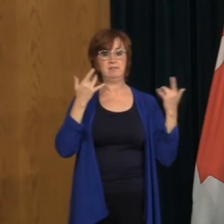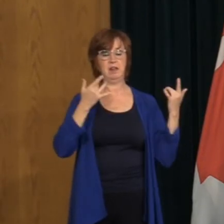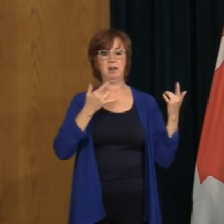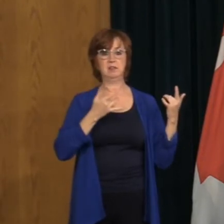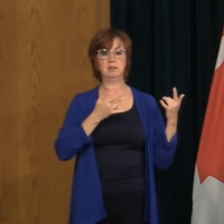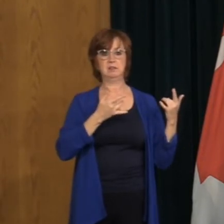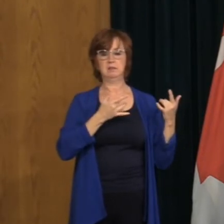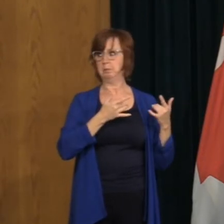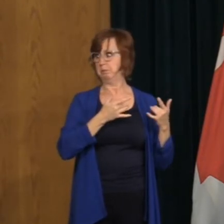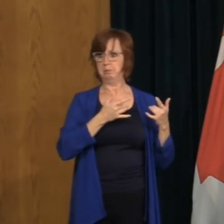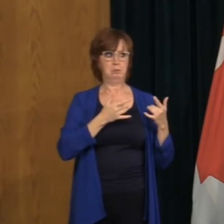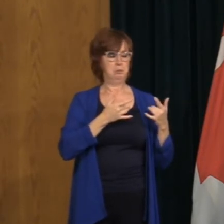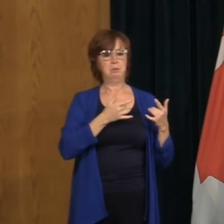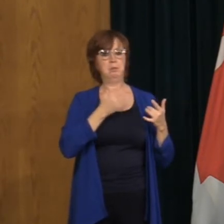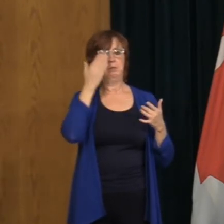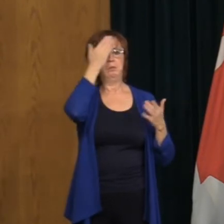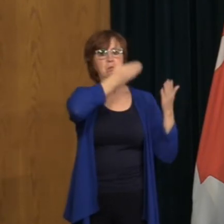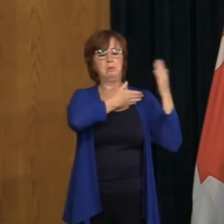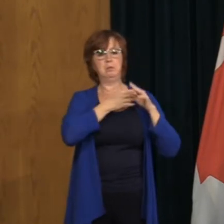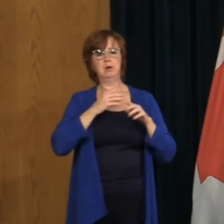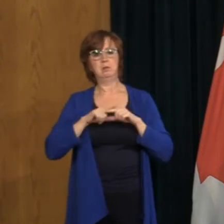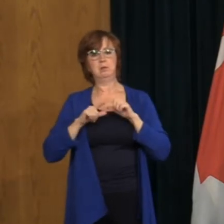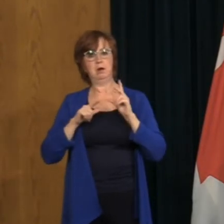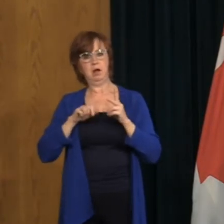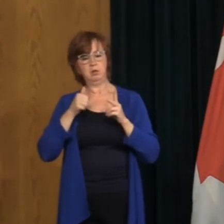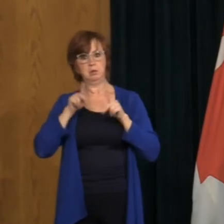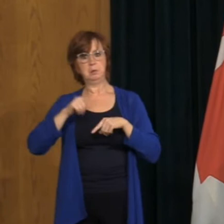just thought maybe that we were beyond